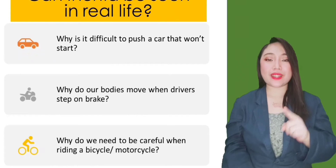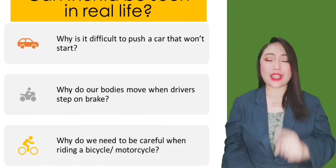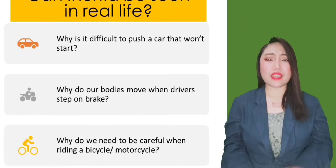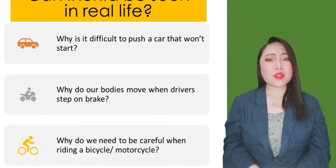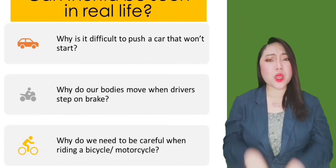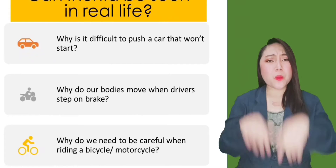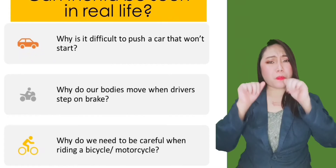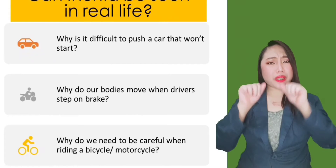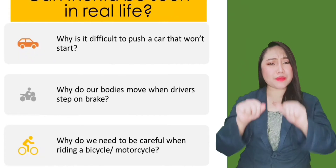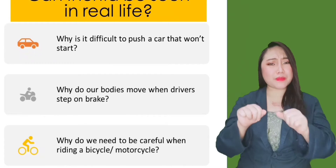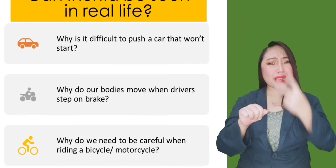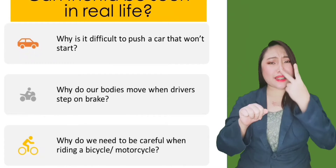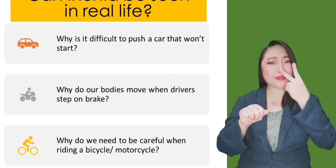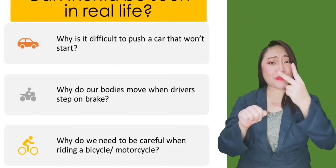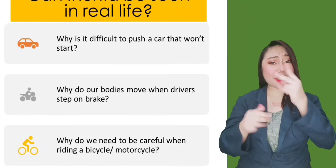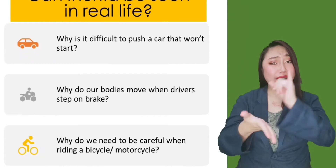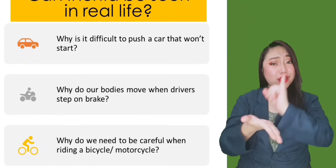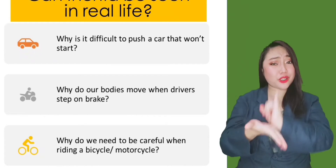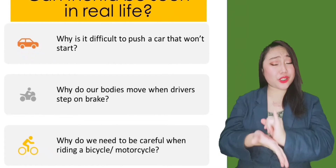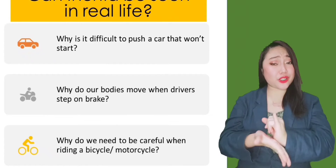I have a question.